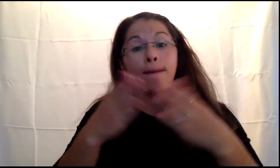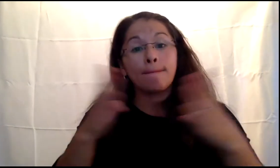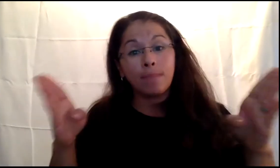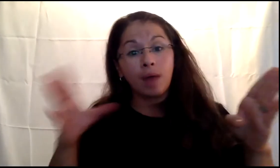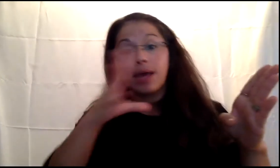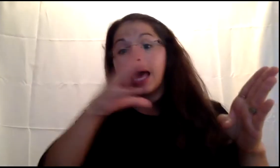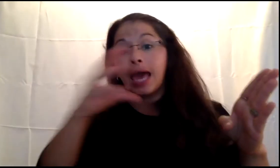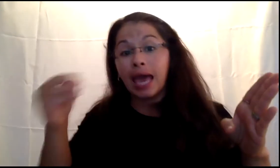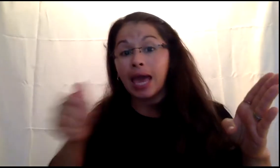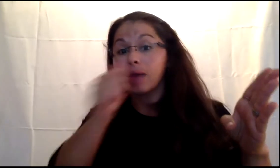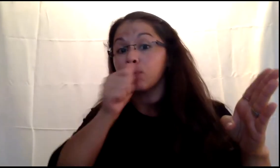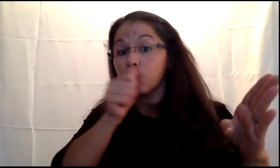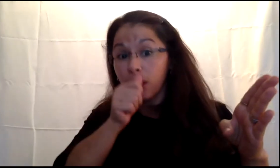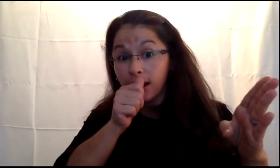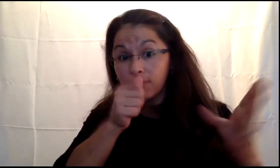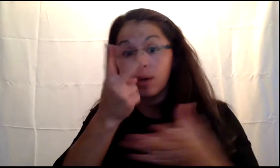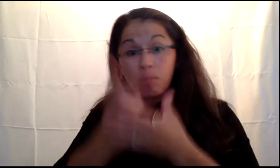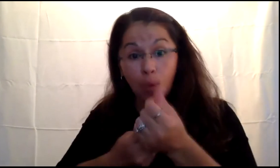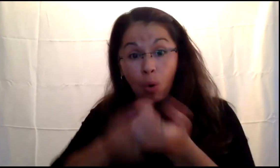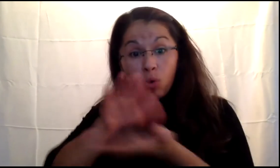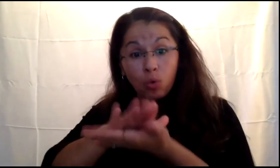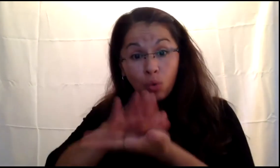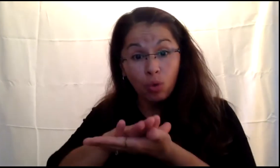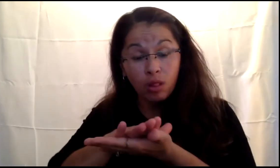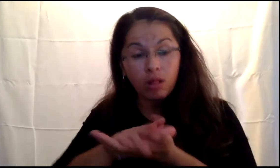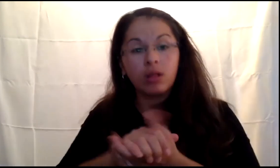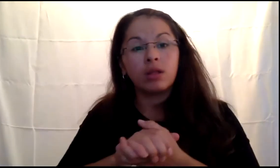FERPA is a federal,